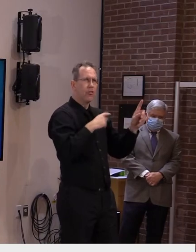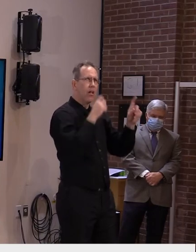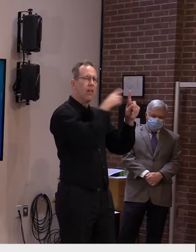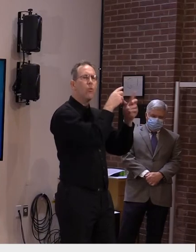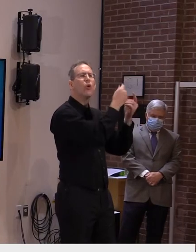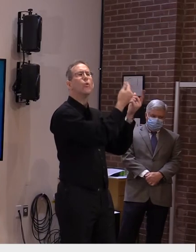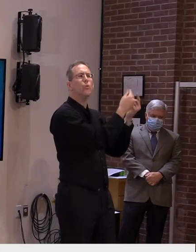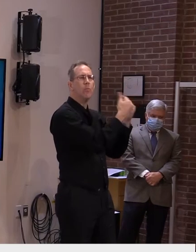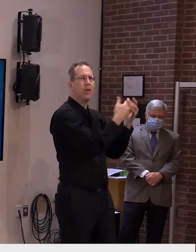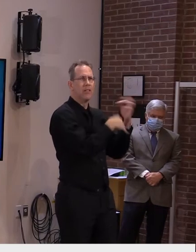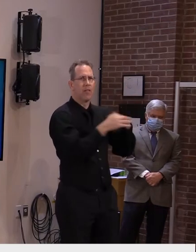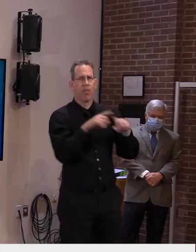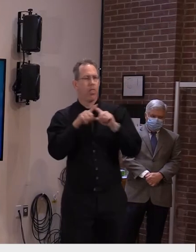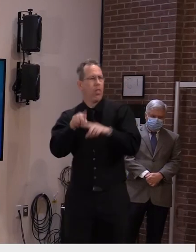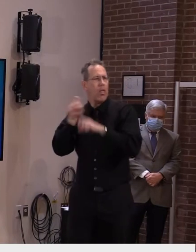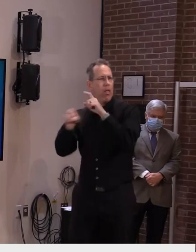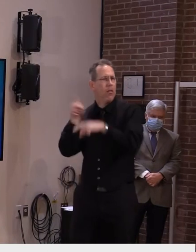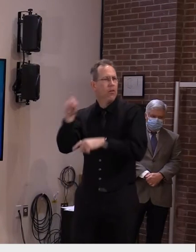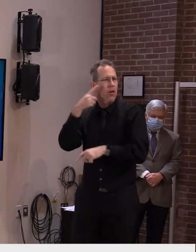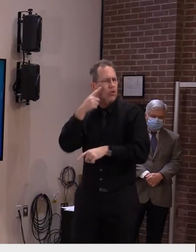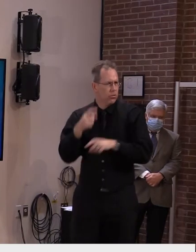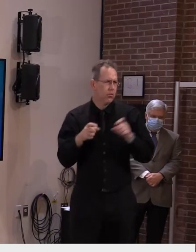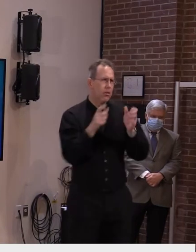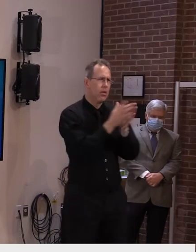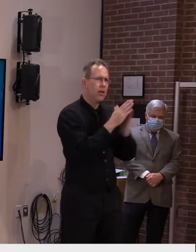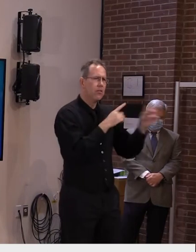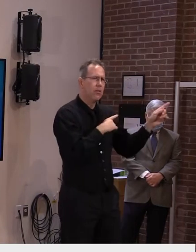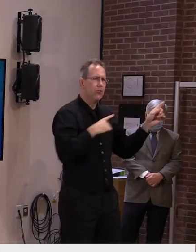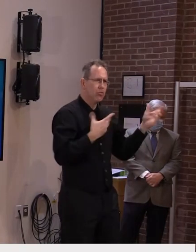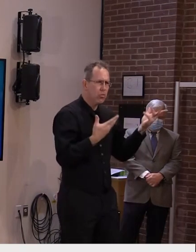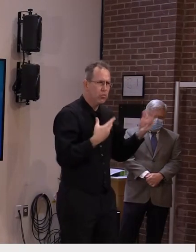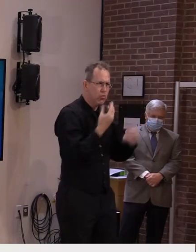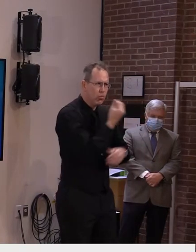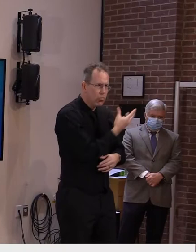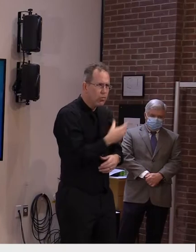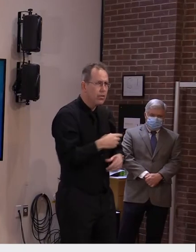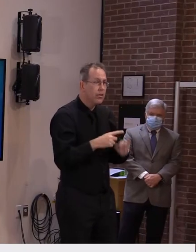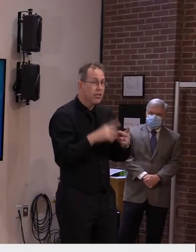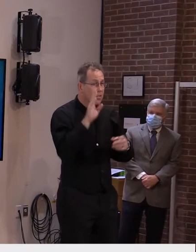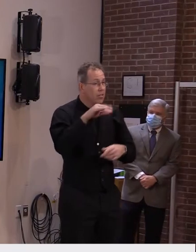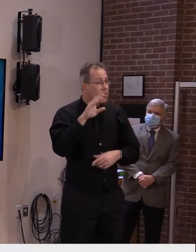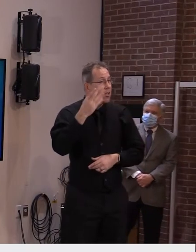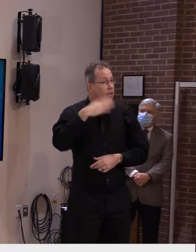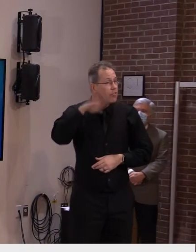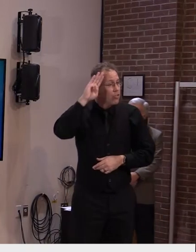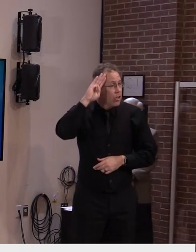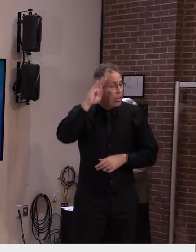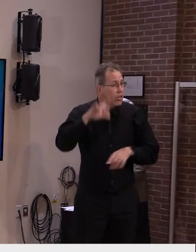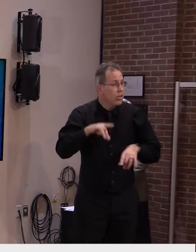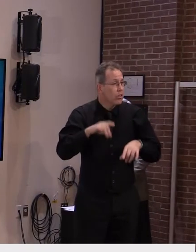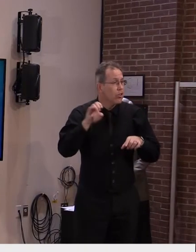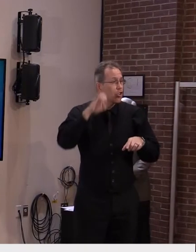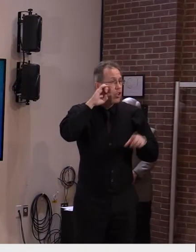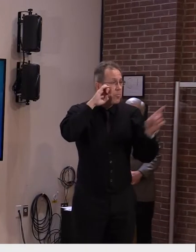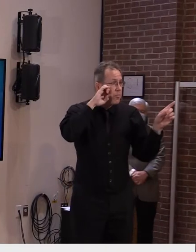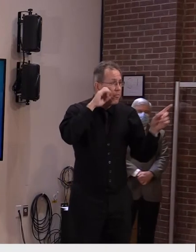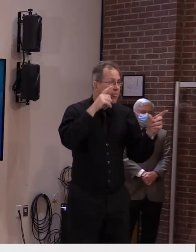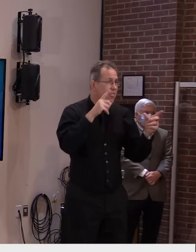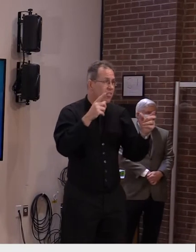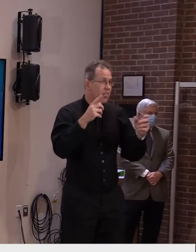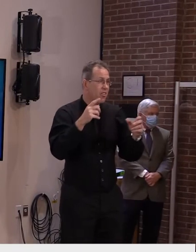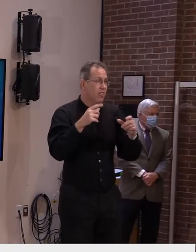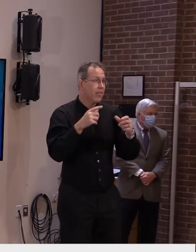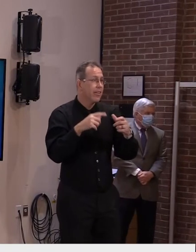we're seeing things like the forced removal to quarantine camps of positive